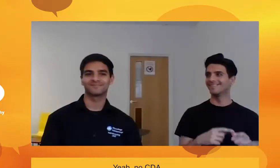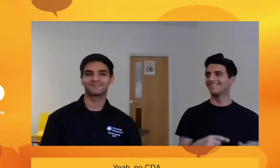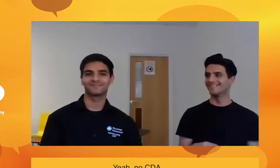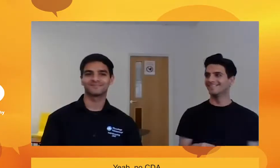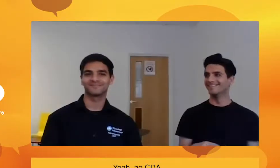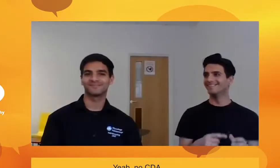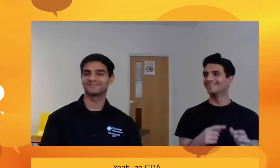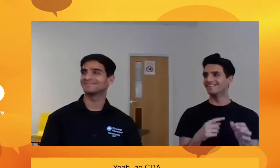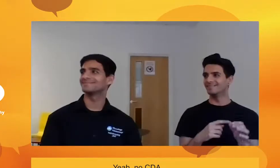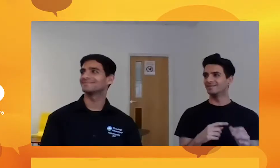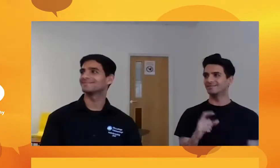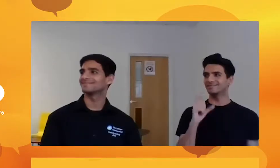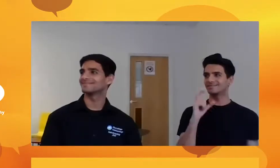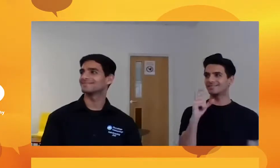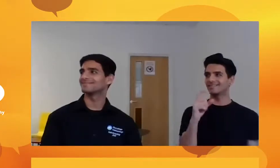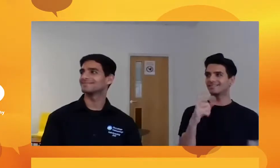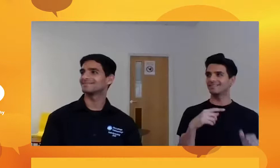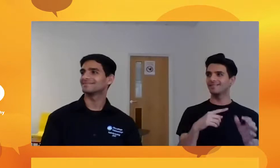Yeah, no, CDA.